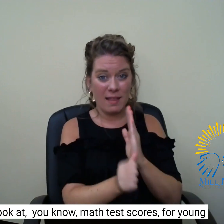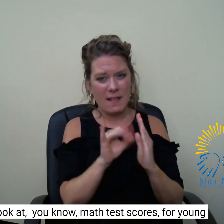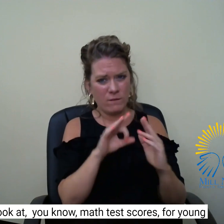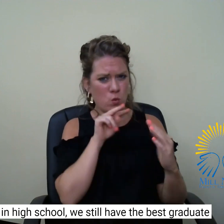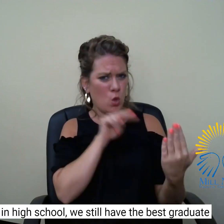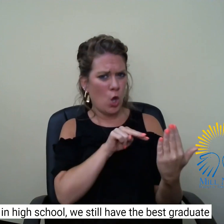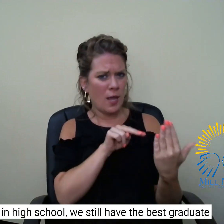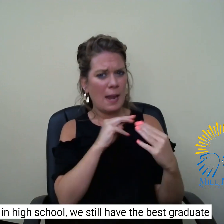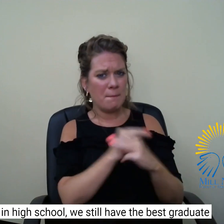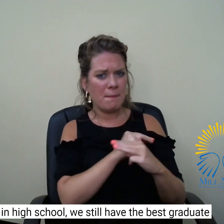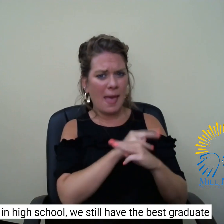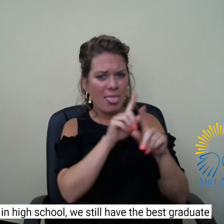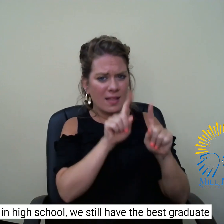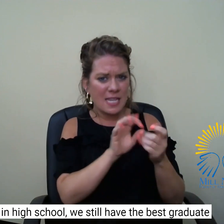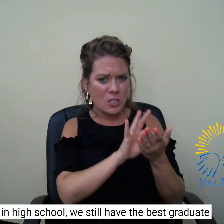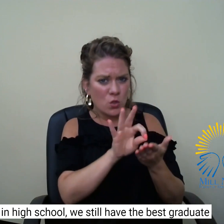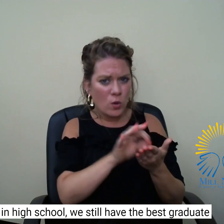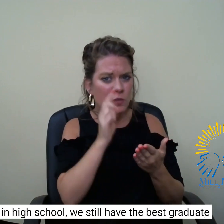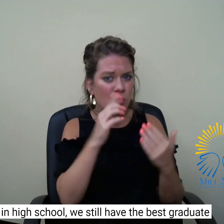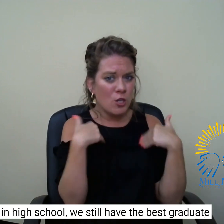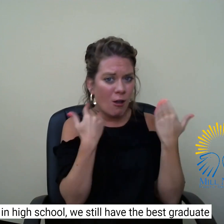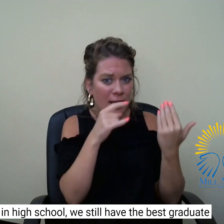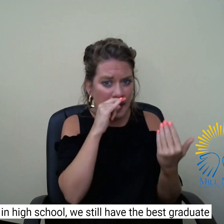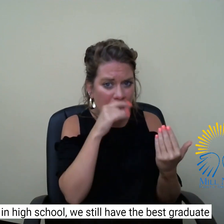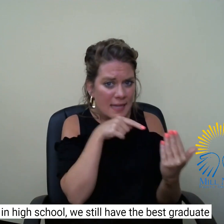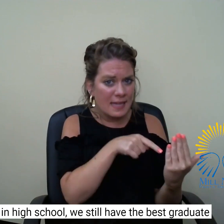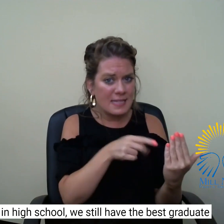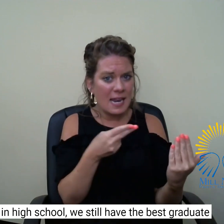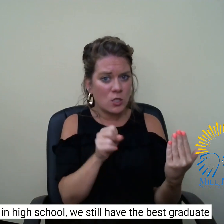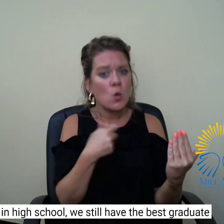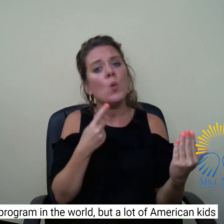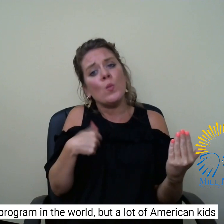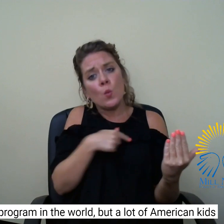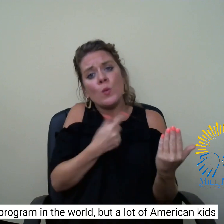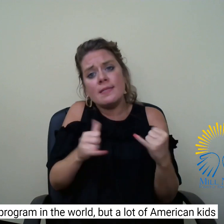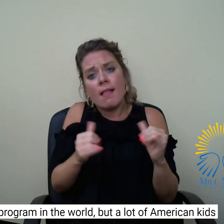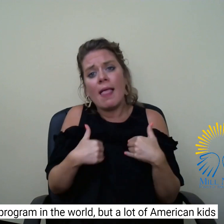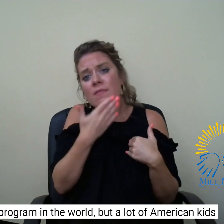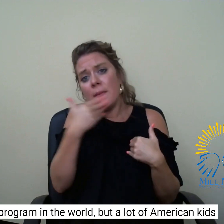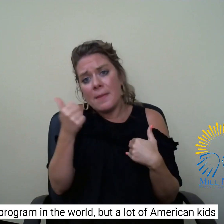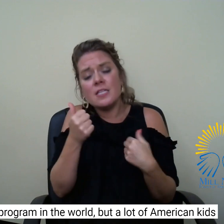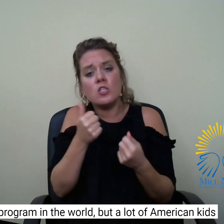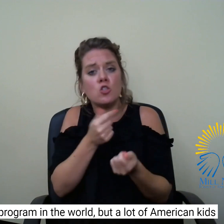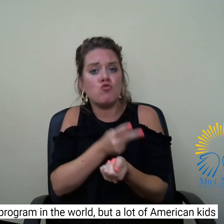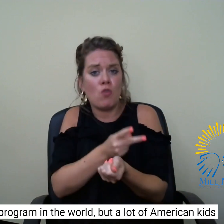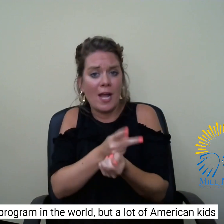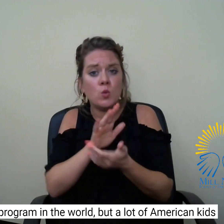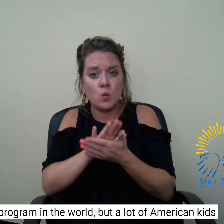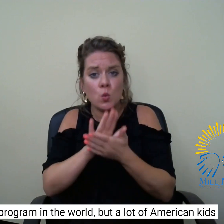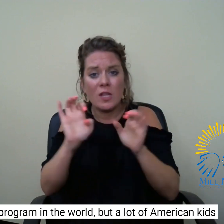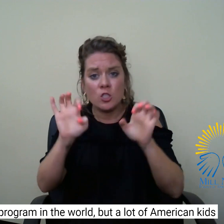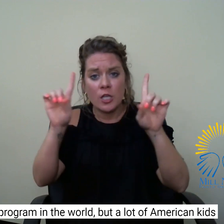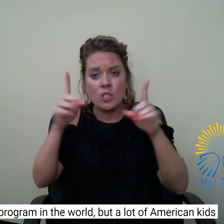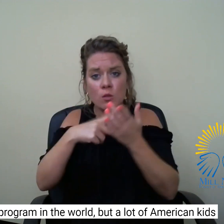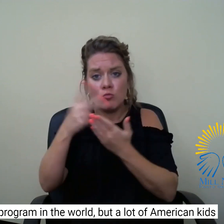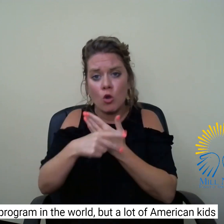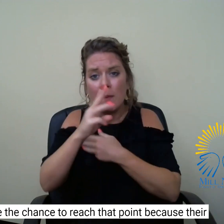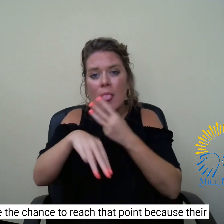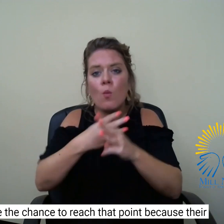young kids and for kids in high school, we still have the best graduate school education program in the world, but a lot of American kids never really